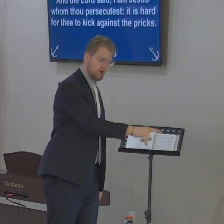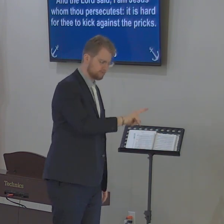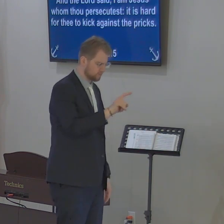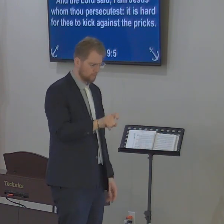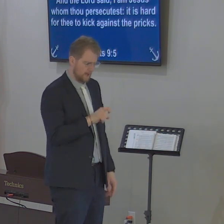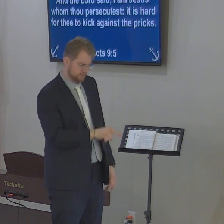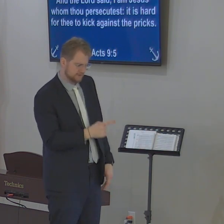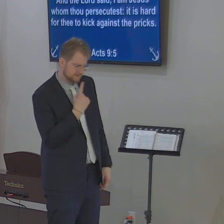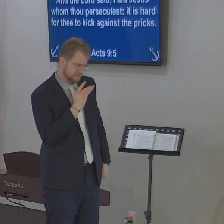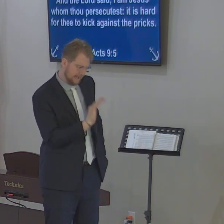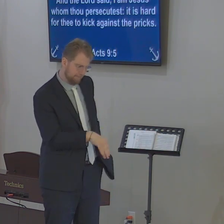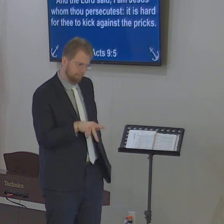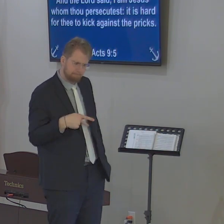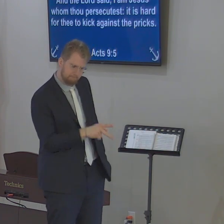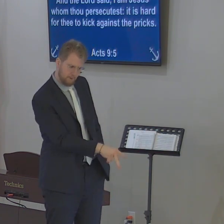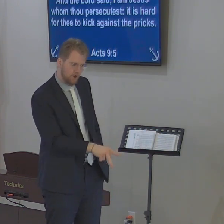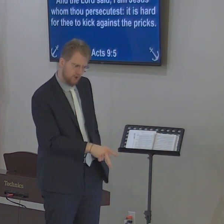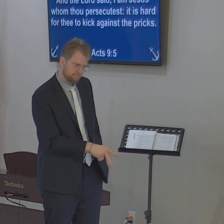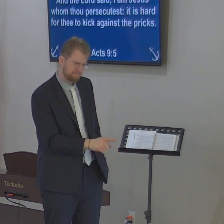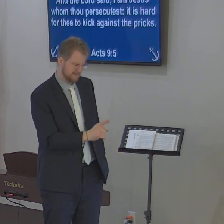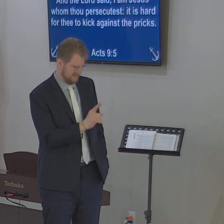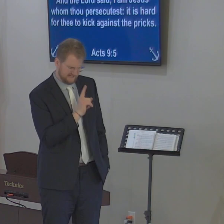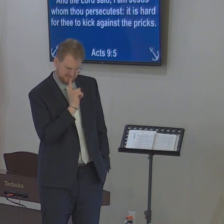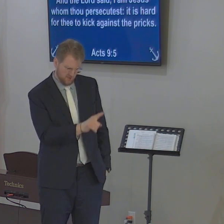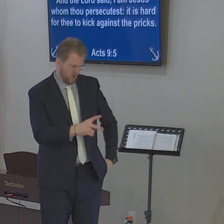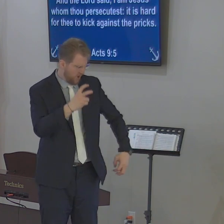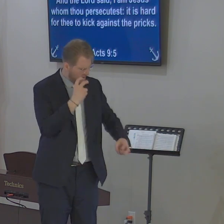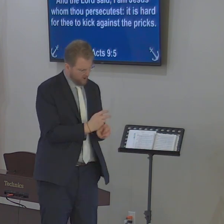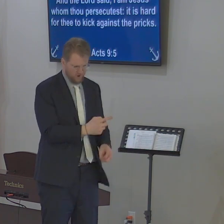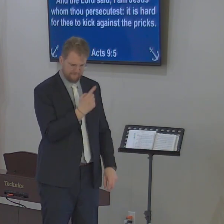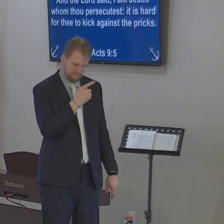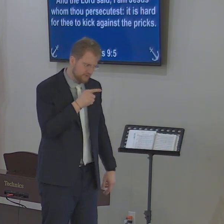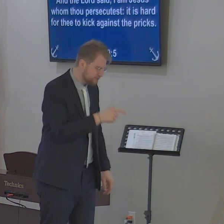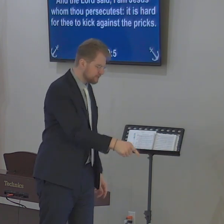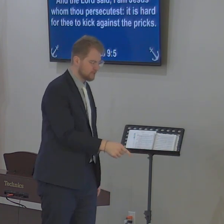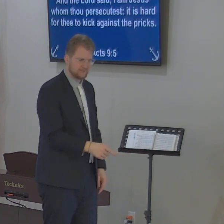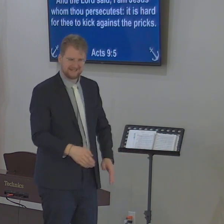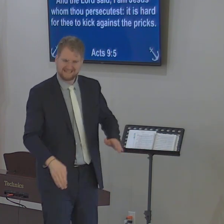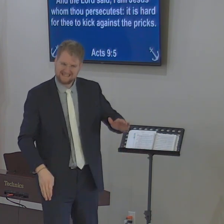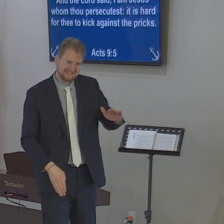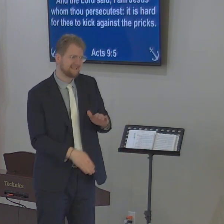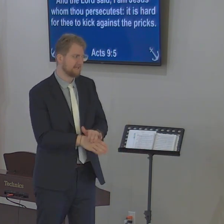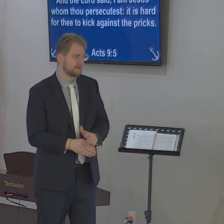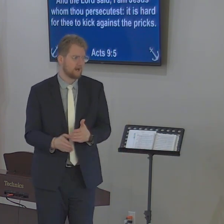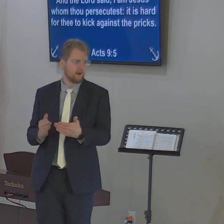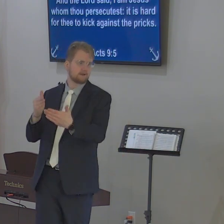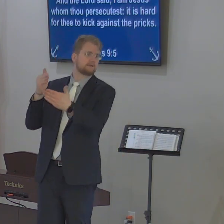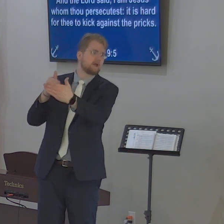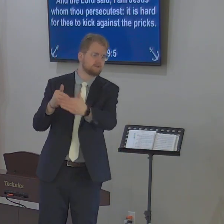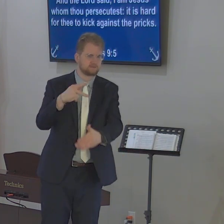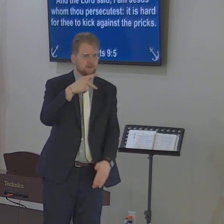He says, really it's a statement, it is hard for me to kick against the pricks.